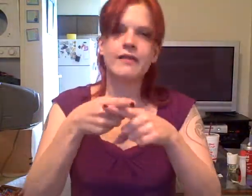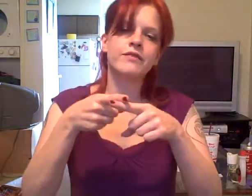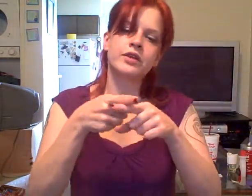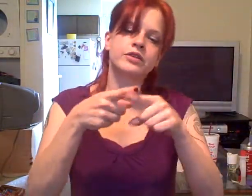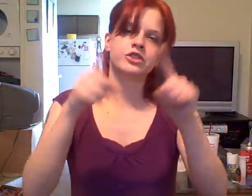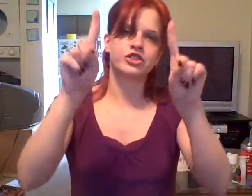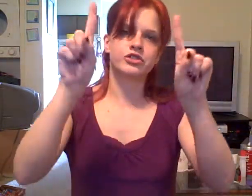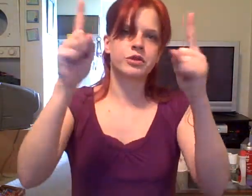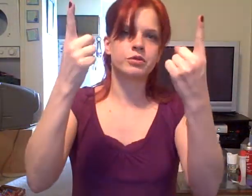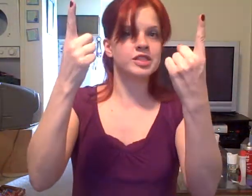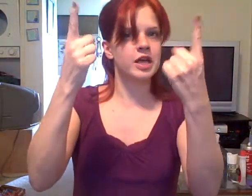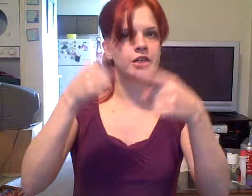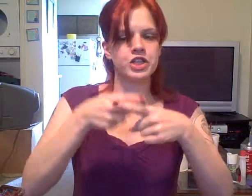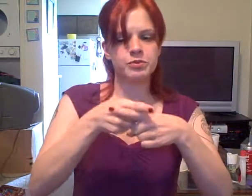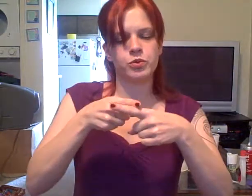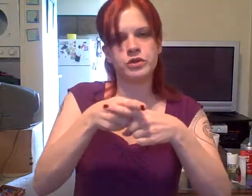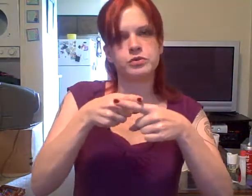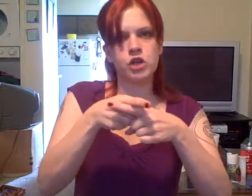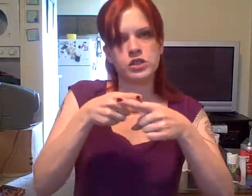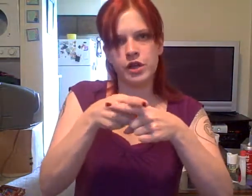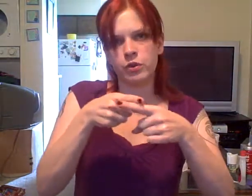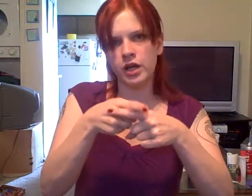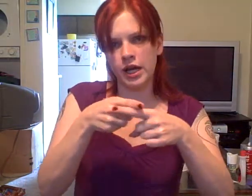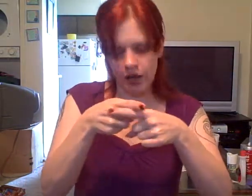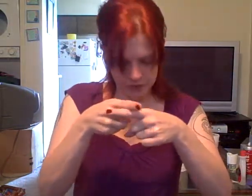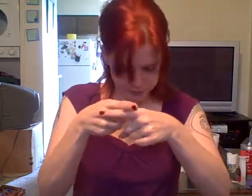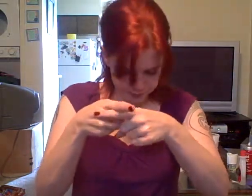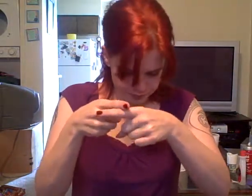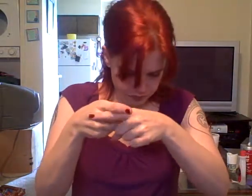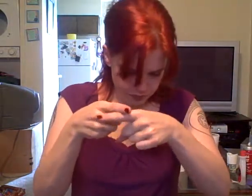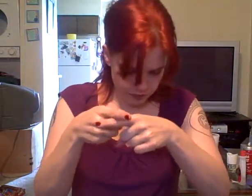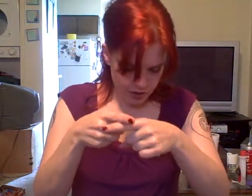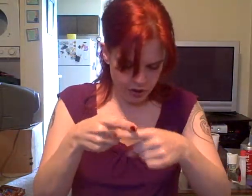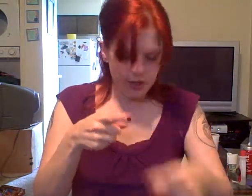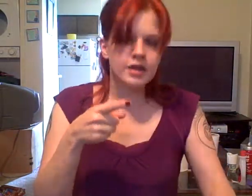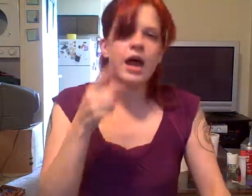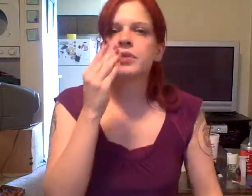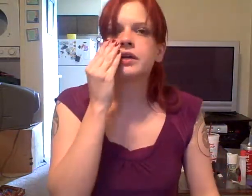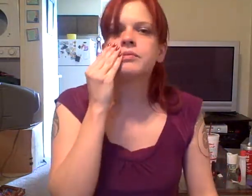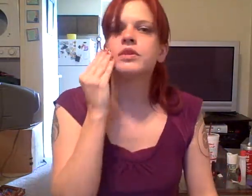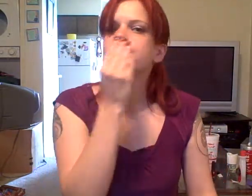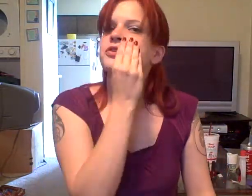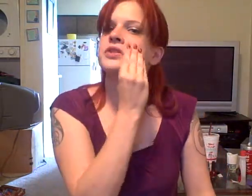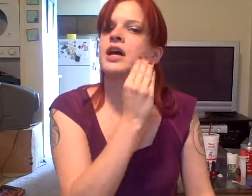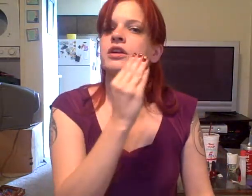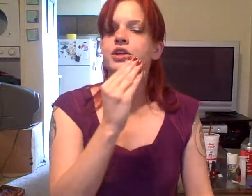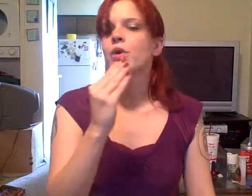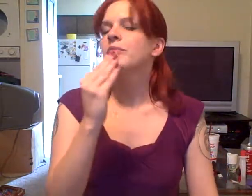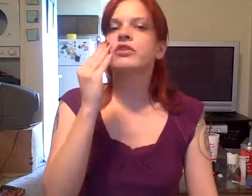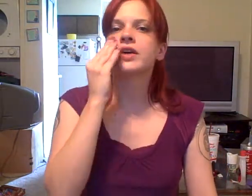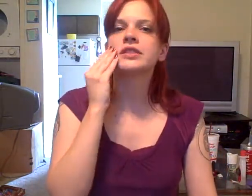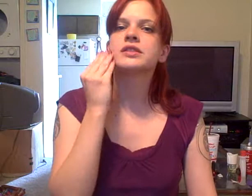Knife. Just close D, hand shapes. One of them saws, the other one like a knife. Napkin. You just act like you're wiping your face.